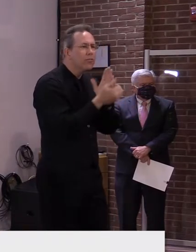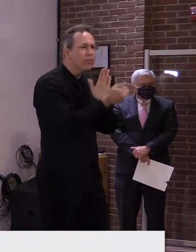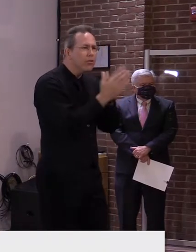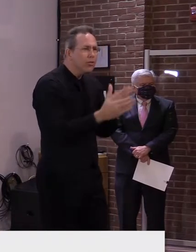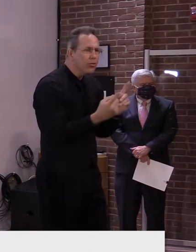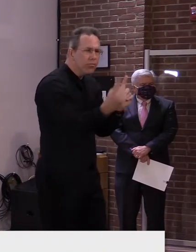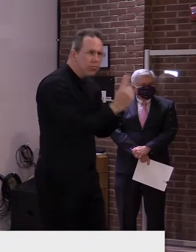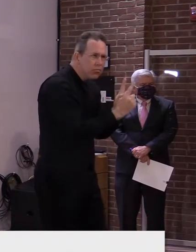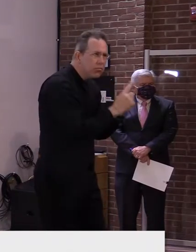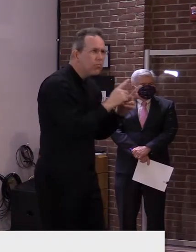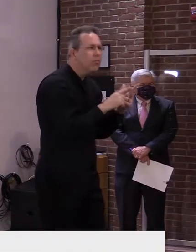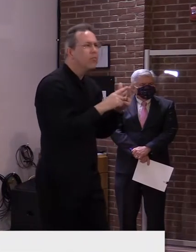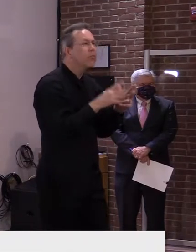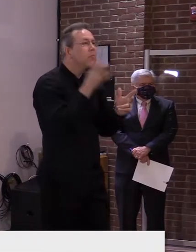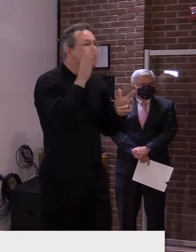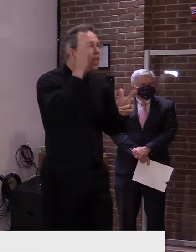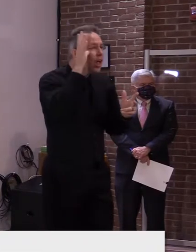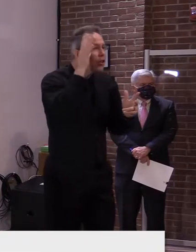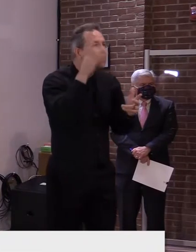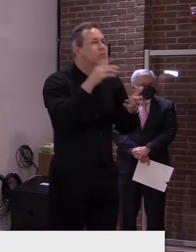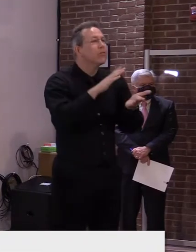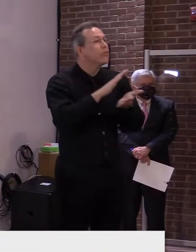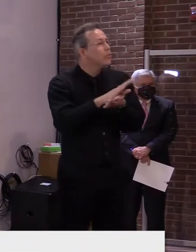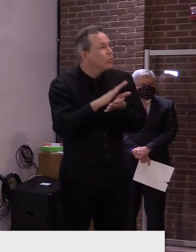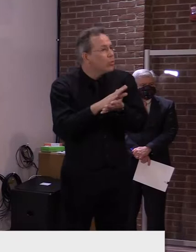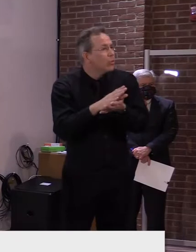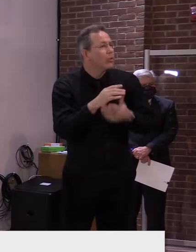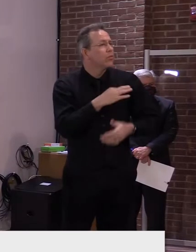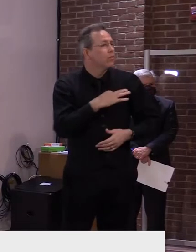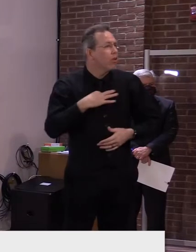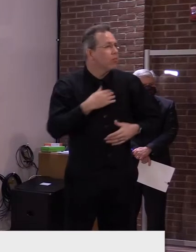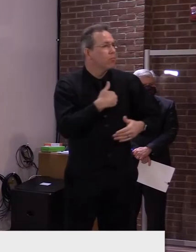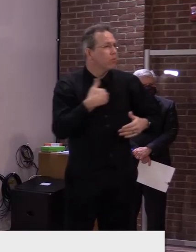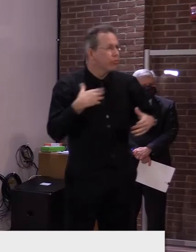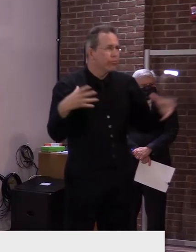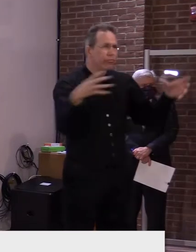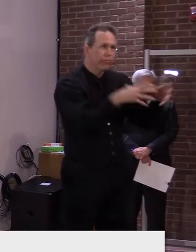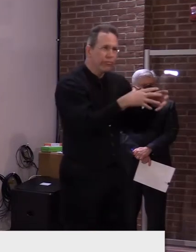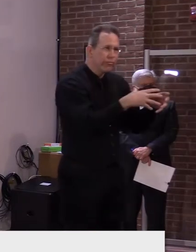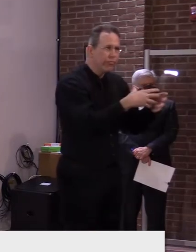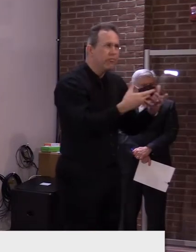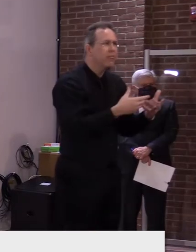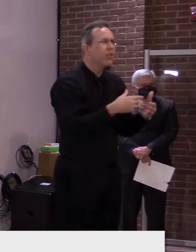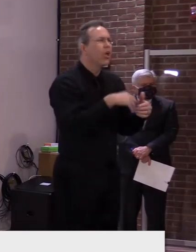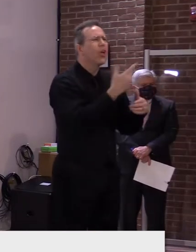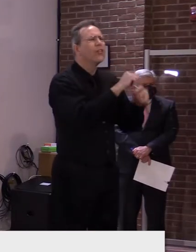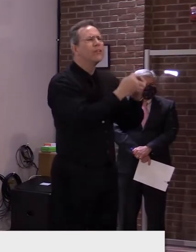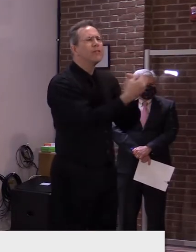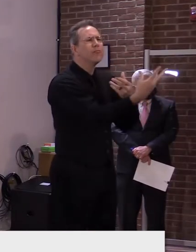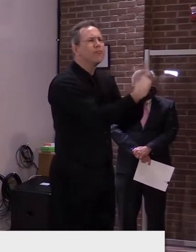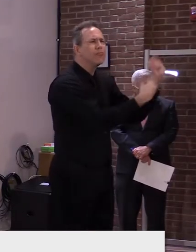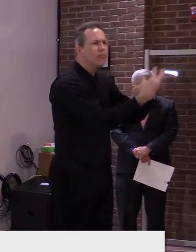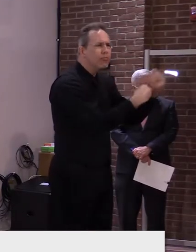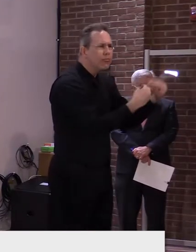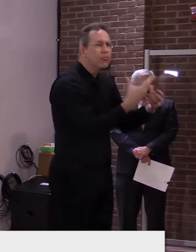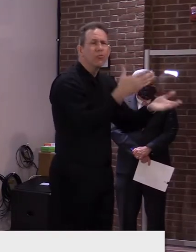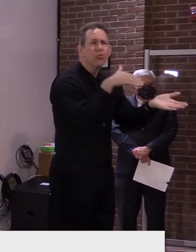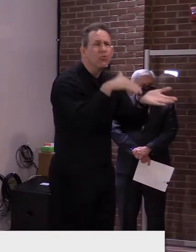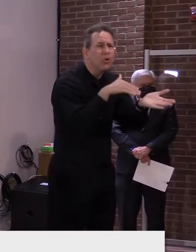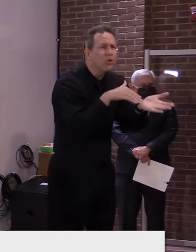and community members. Still others will be working with pediatricians, equity coordinators, data